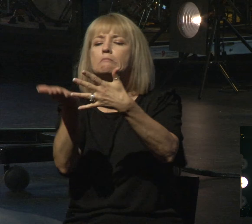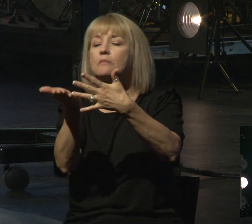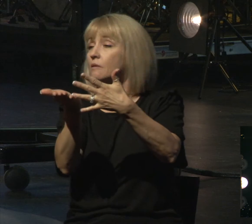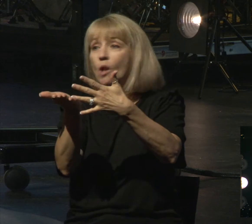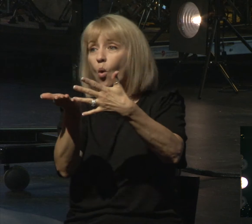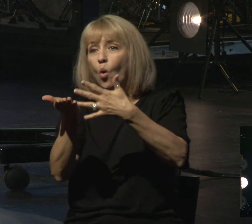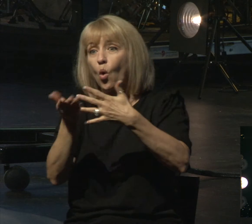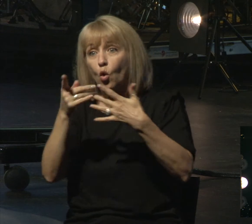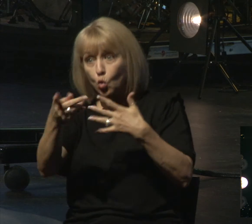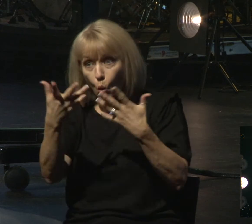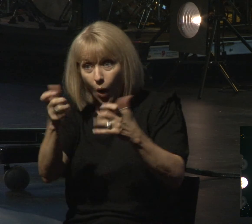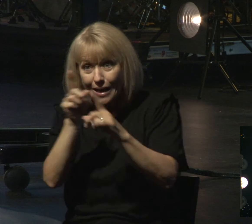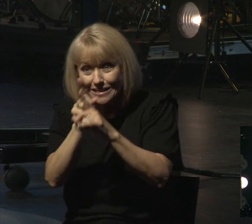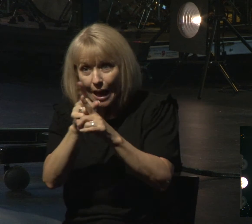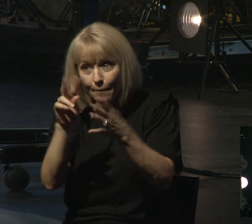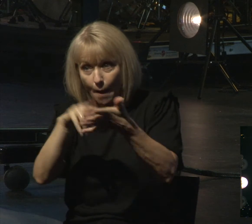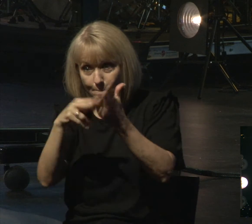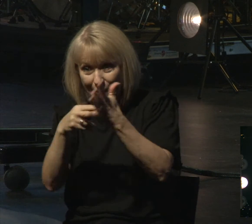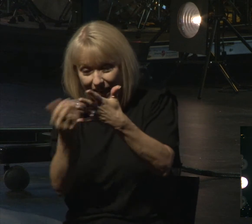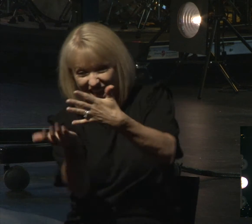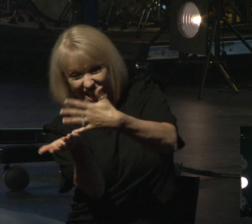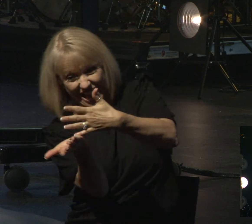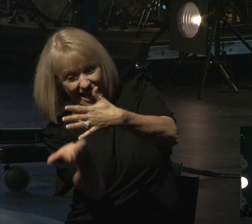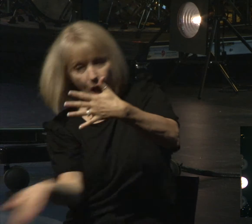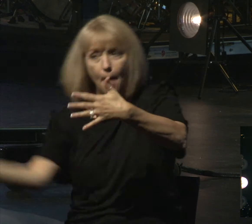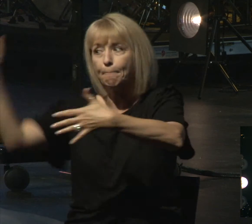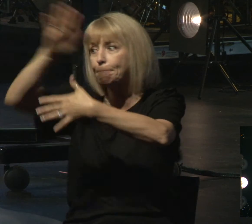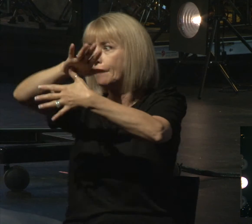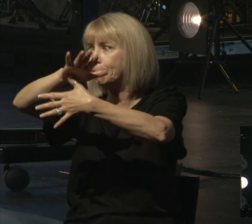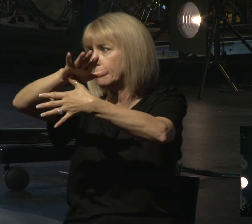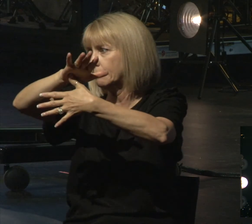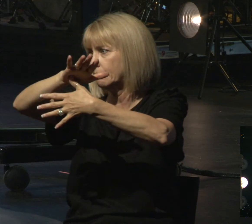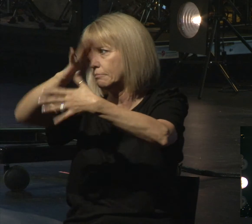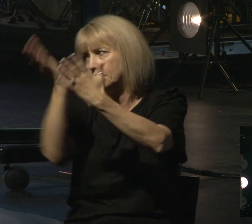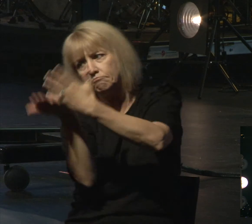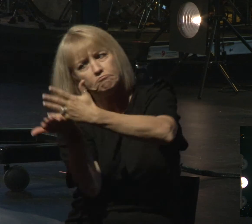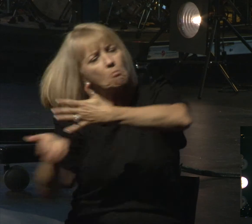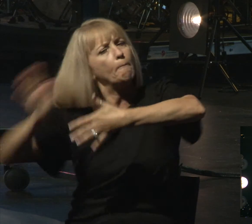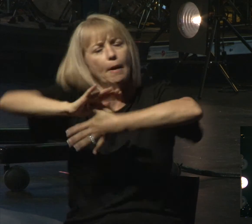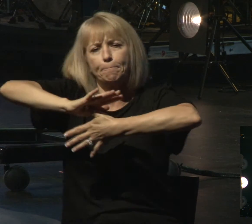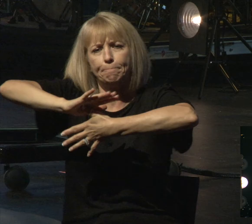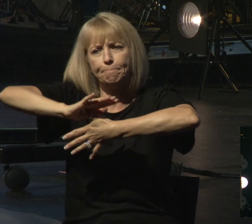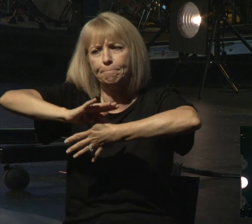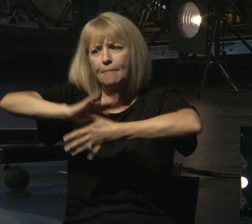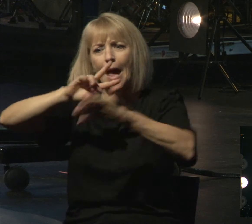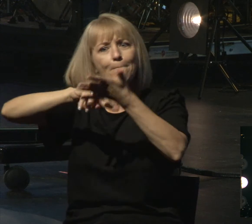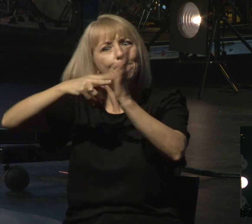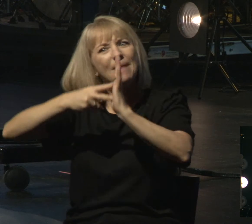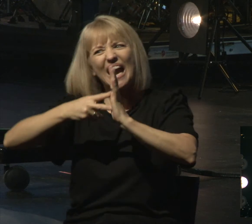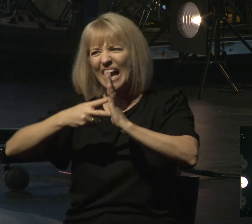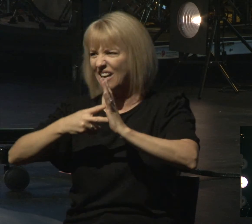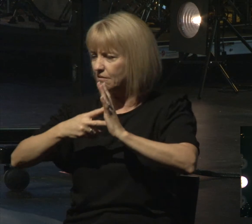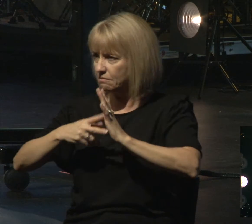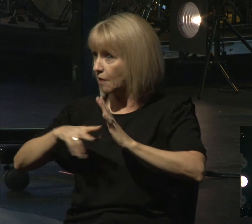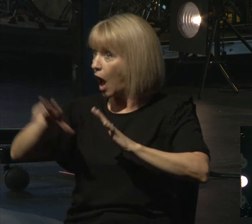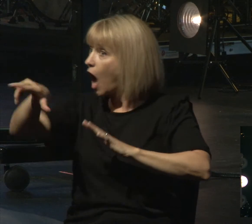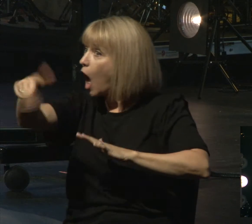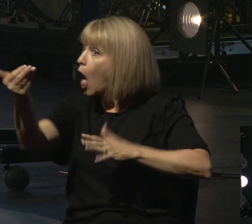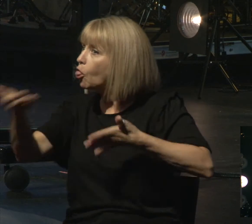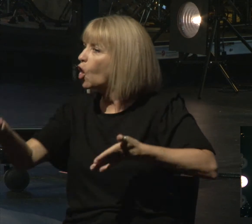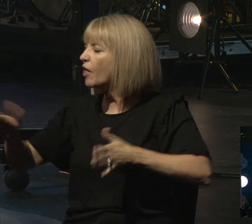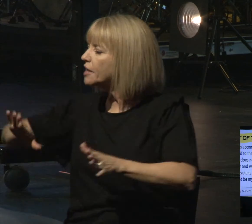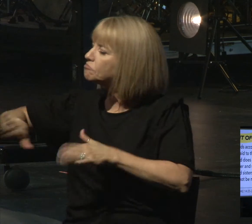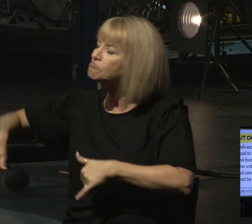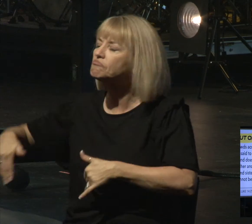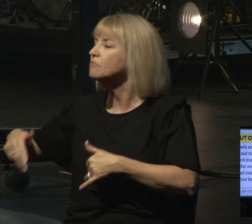things that gap seems to appear that you don't even enjoy those things. It's not that you hate them, it's not that you